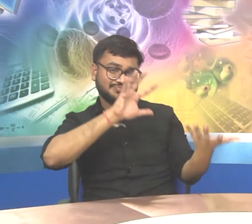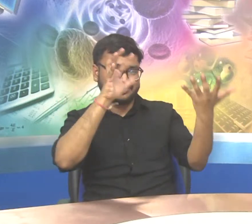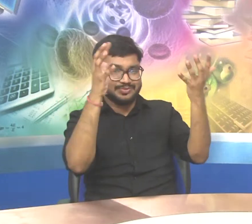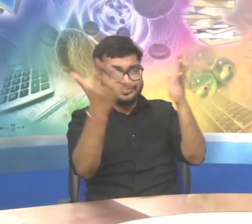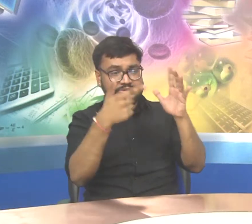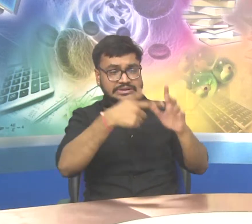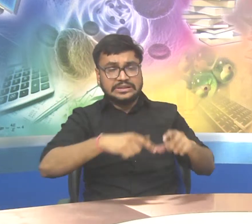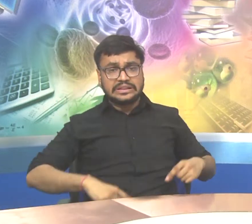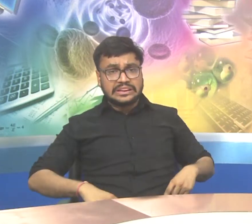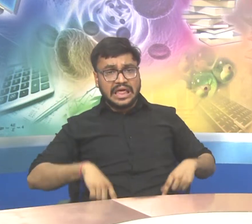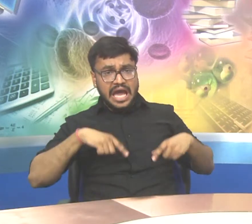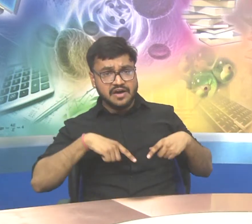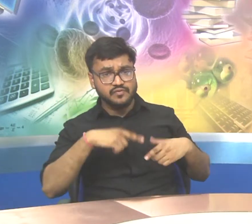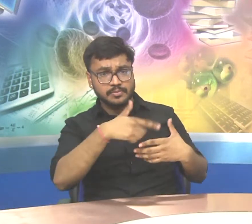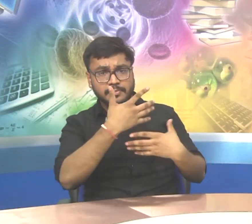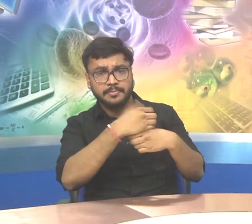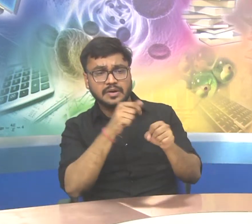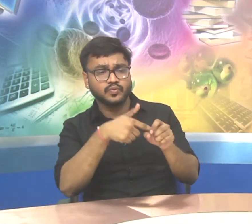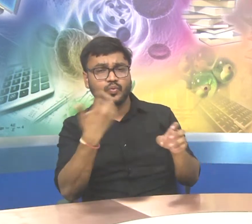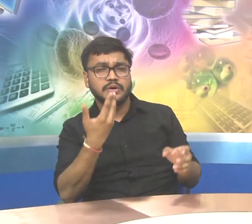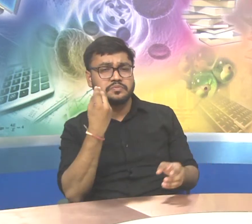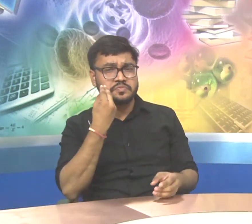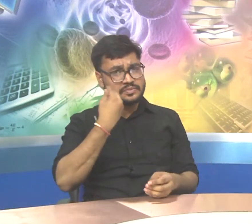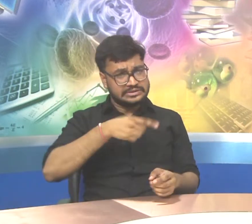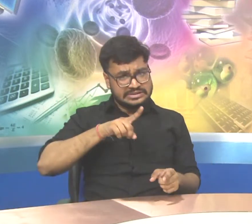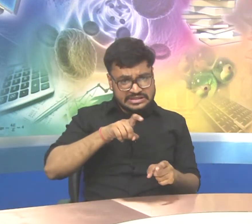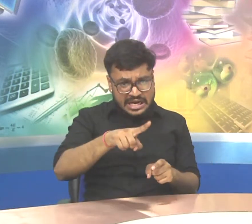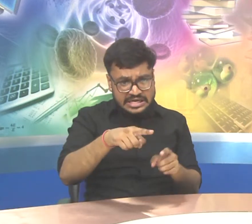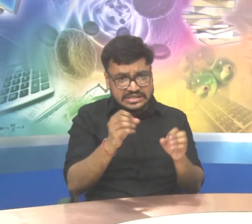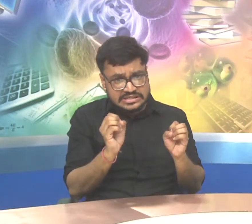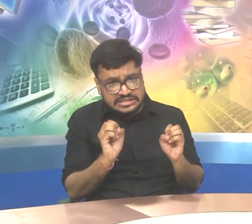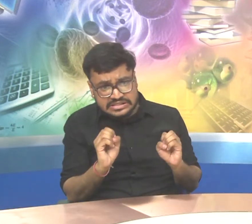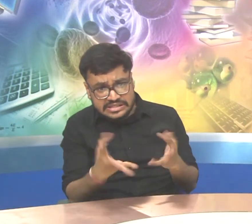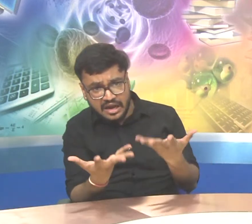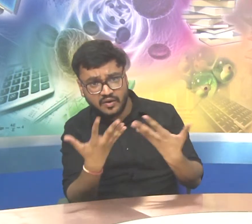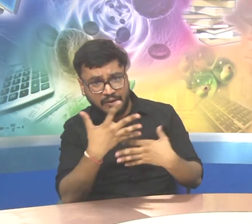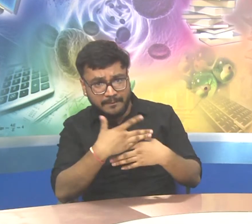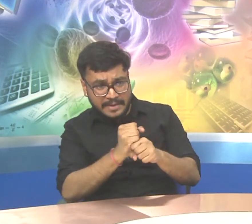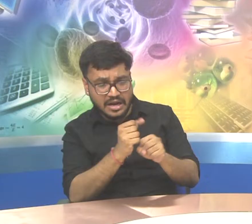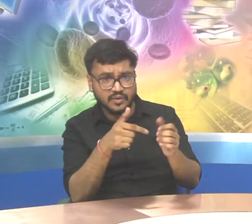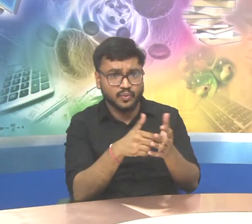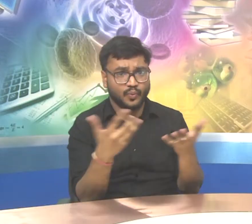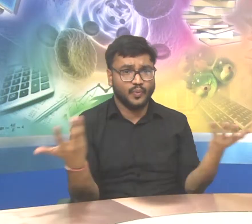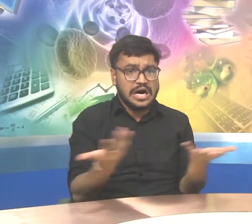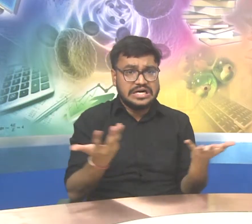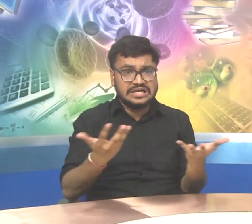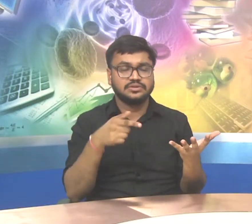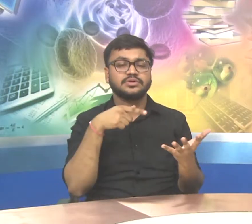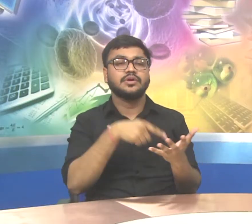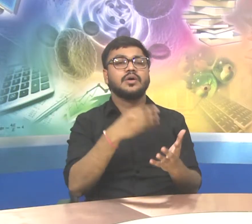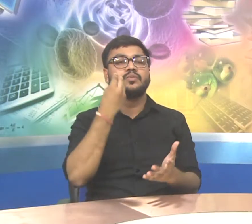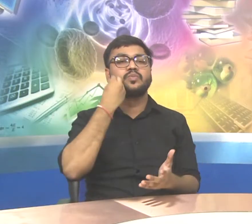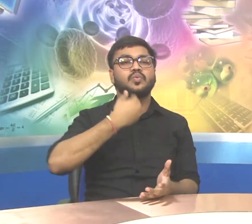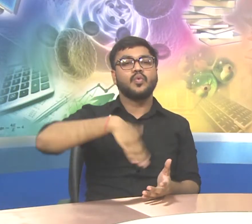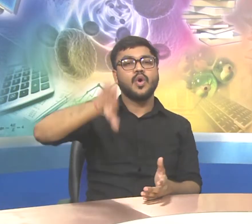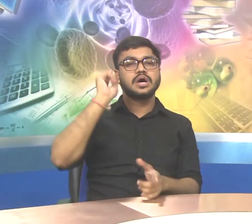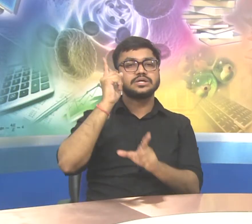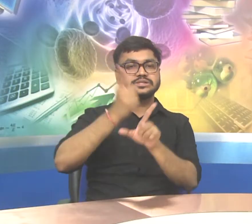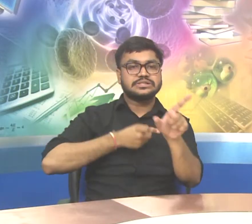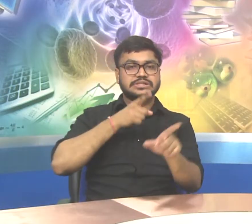Scientists believe that life on earth began between 4.0 to 3.5 billion